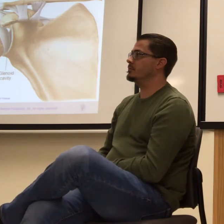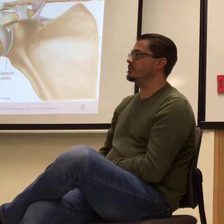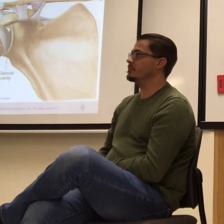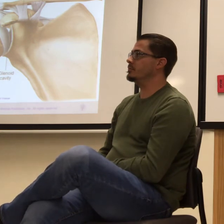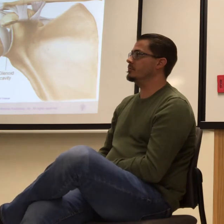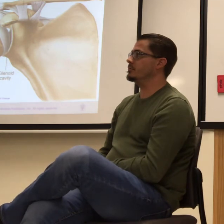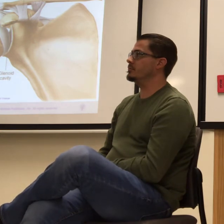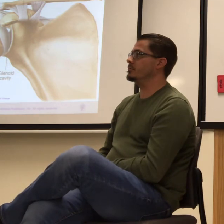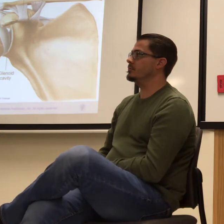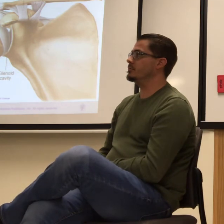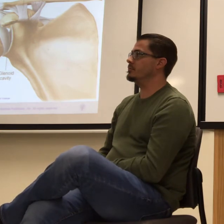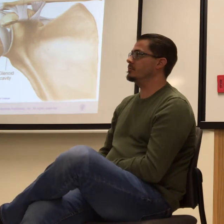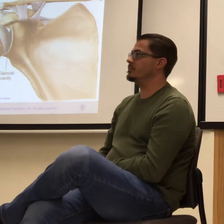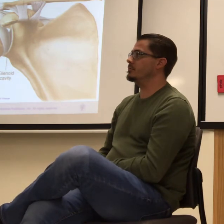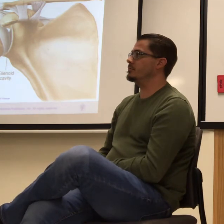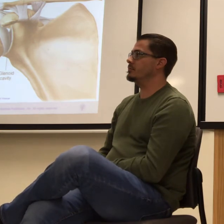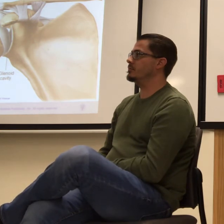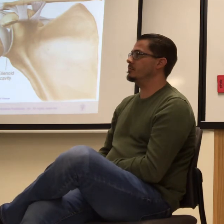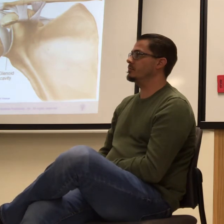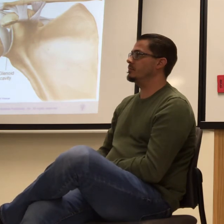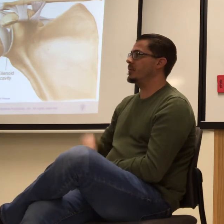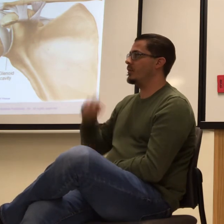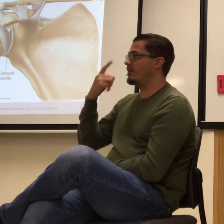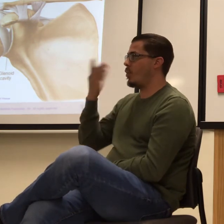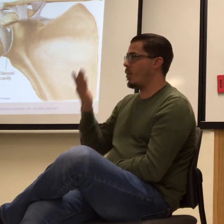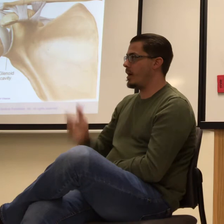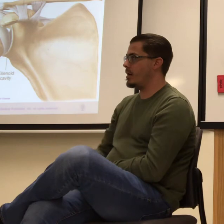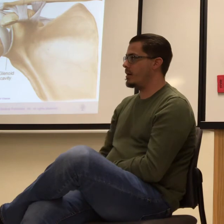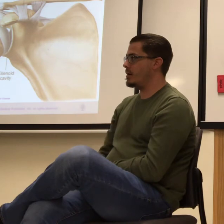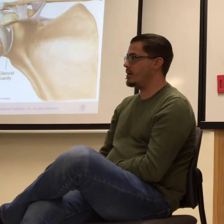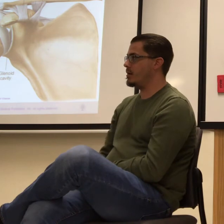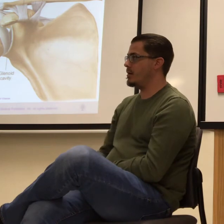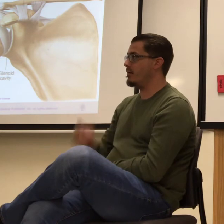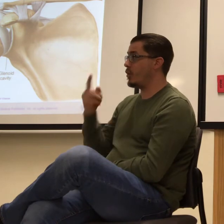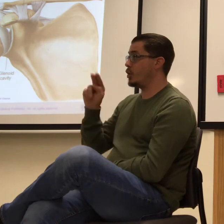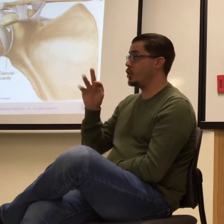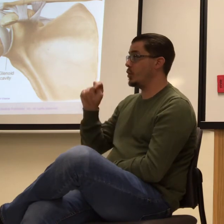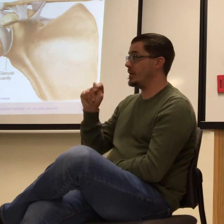Get my black pens up on a second.